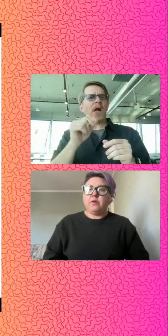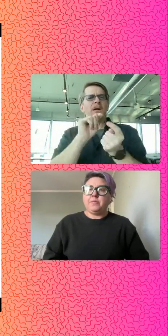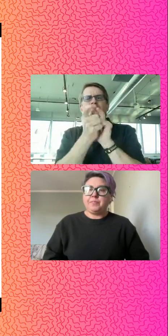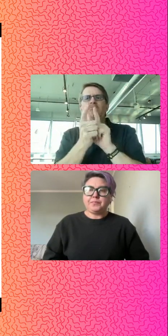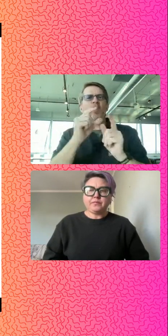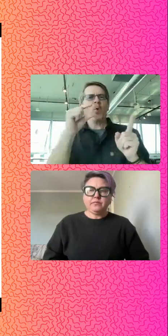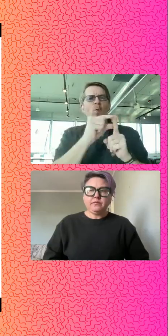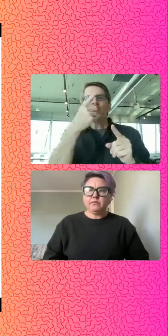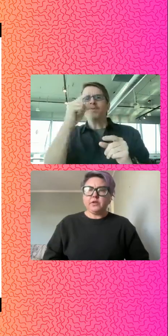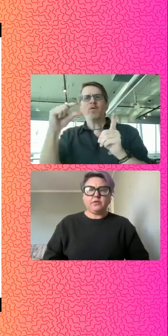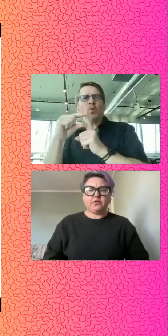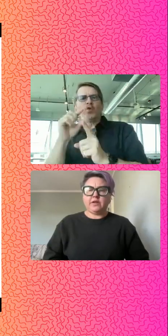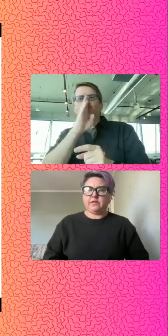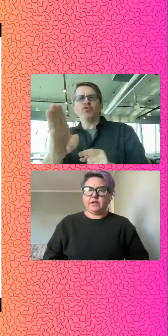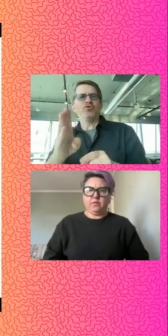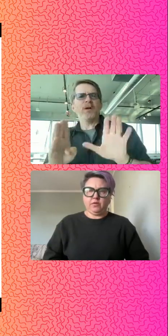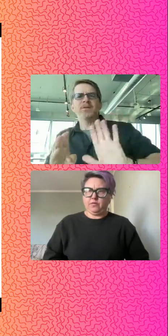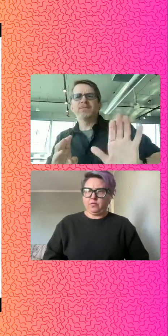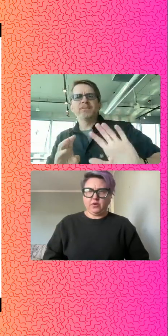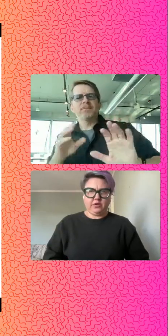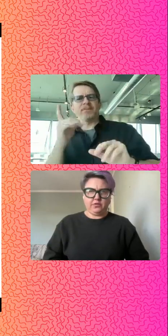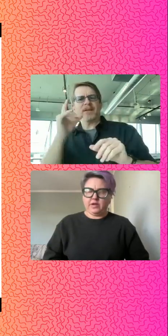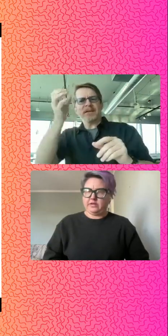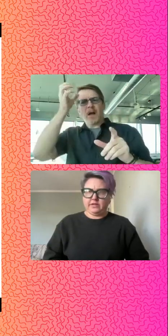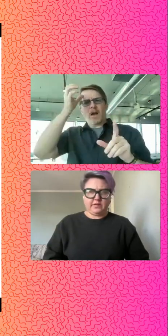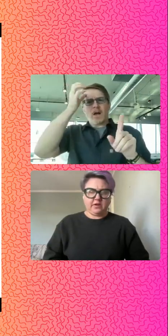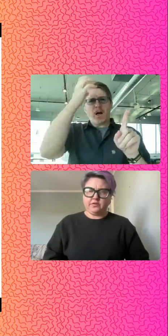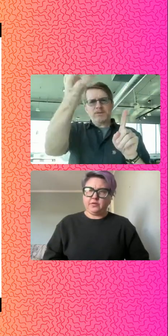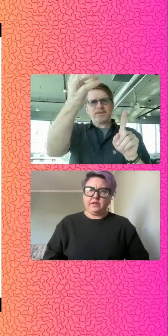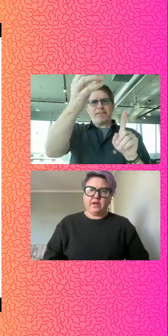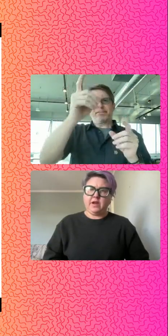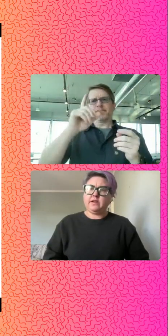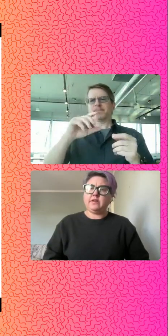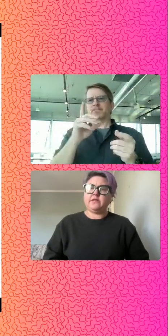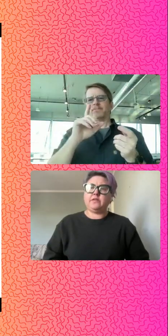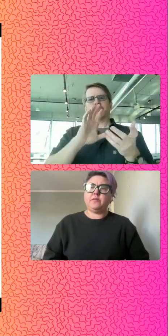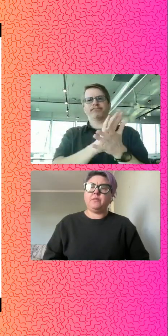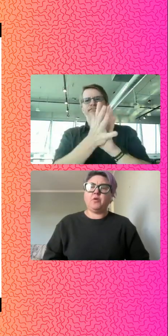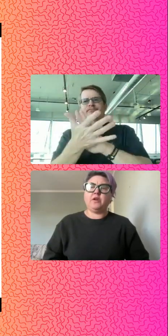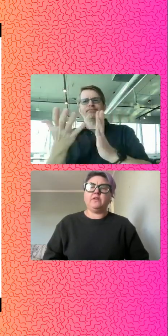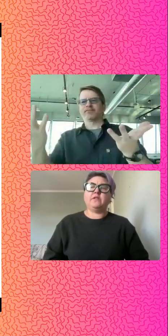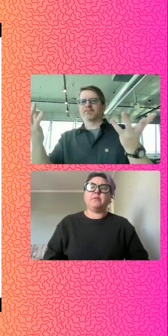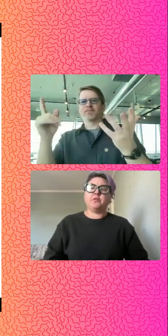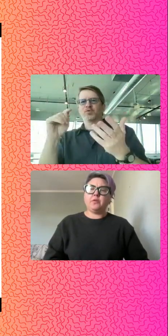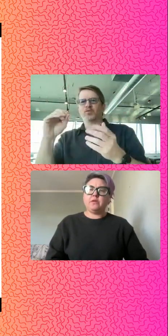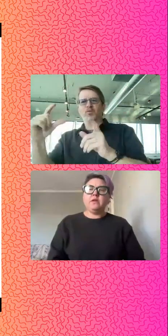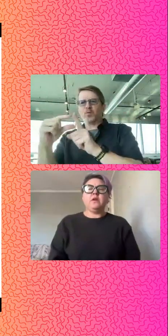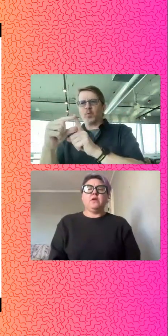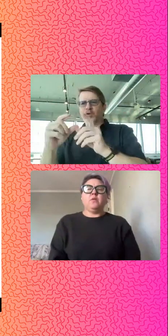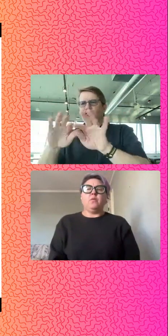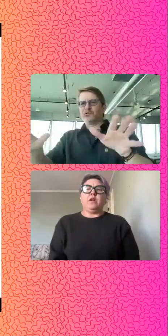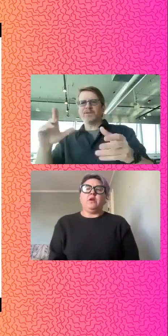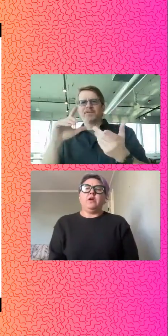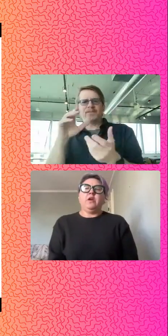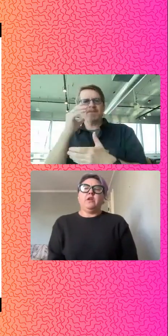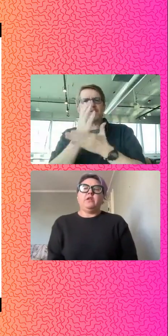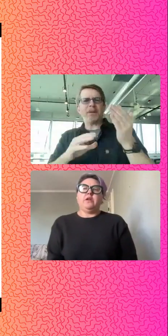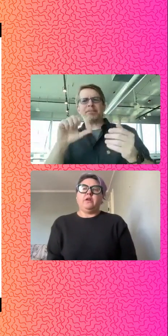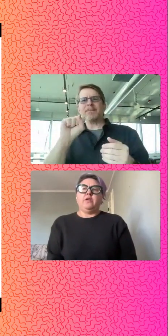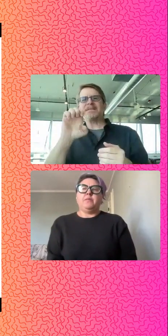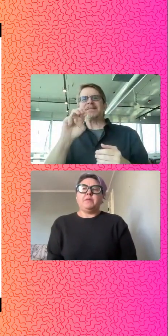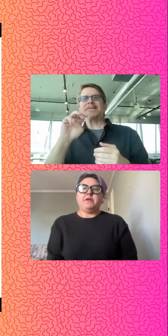only for translating word for word directly, it's not doing that. It's more conceptual,